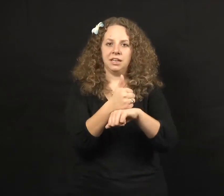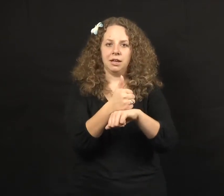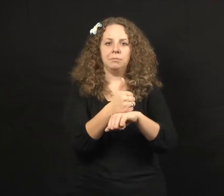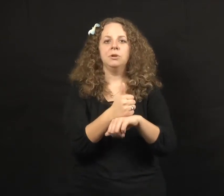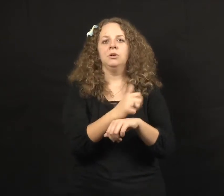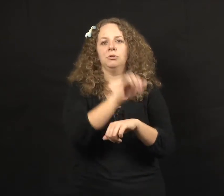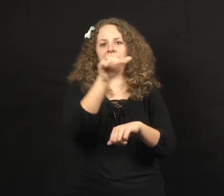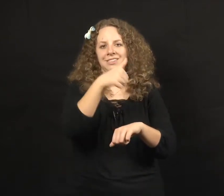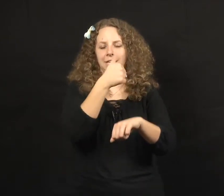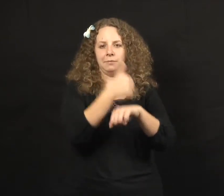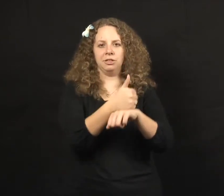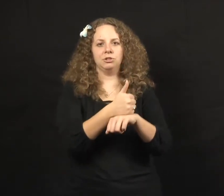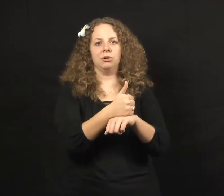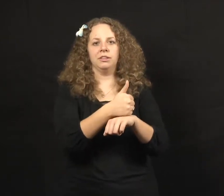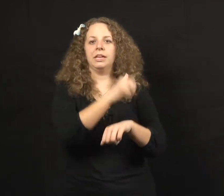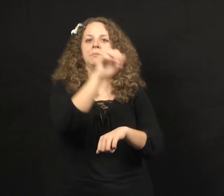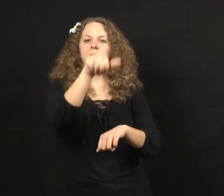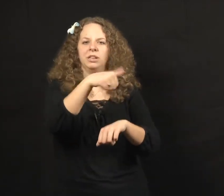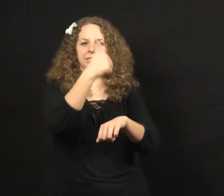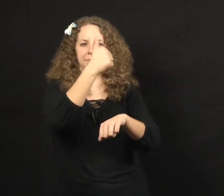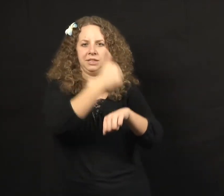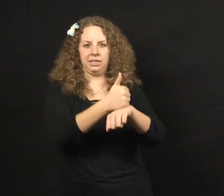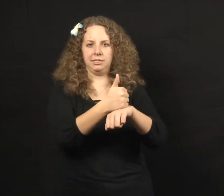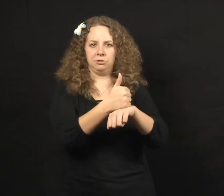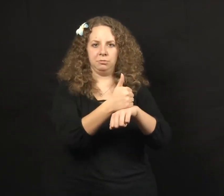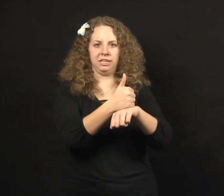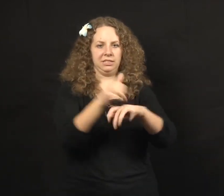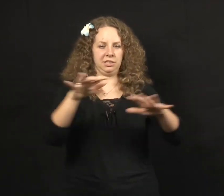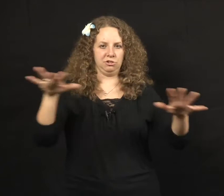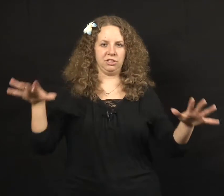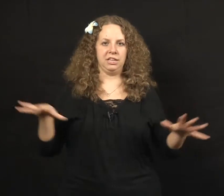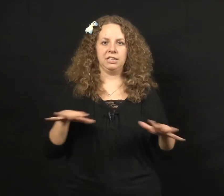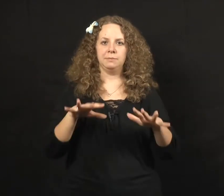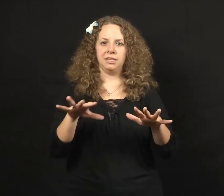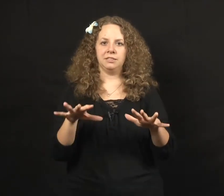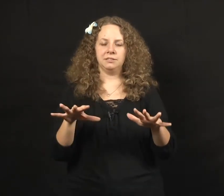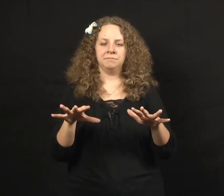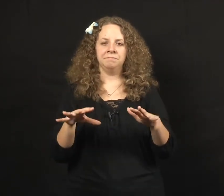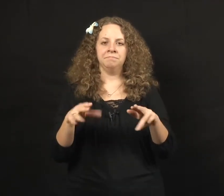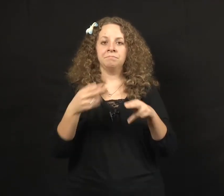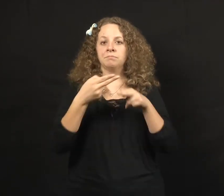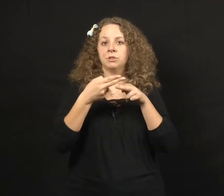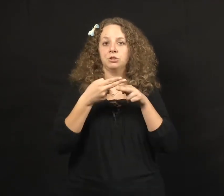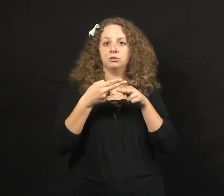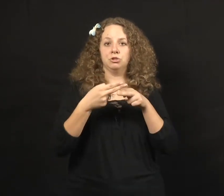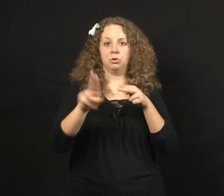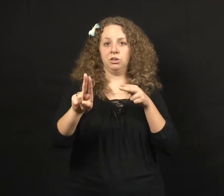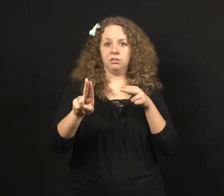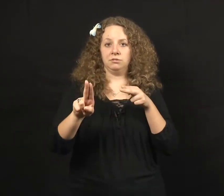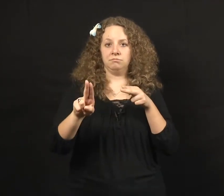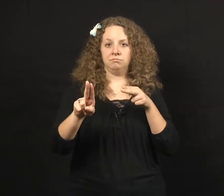up or established, or like putting something in a certain place in your signing space. Short.